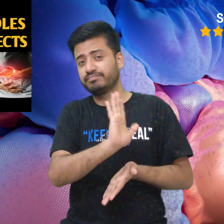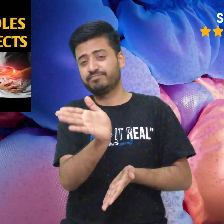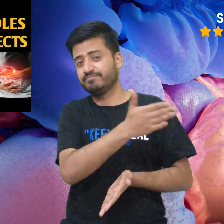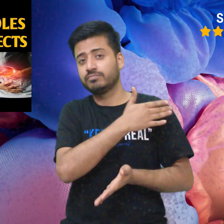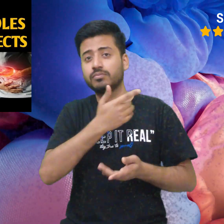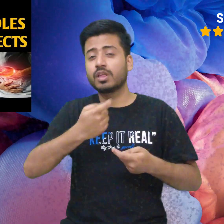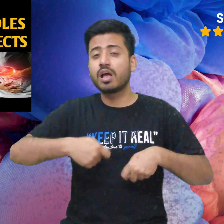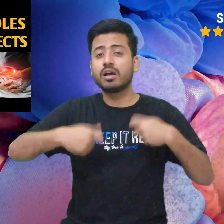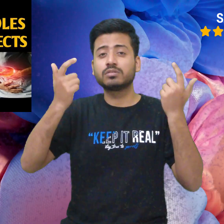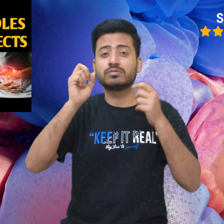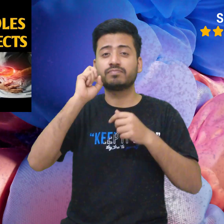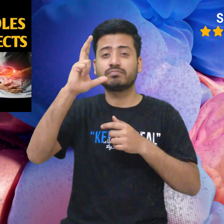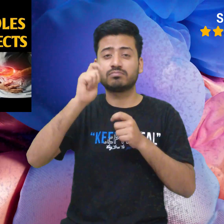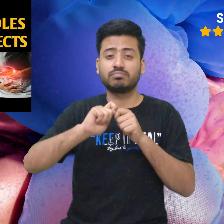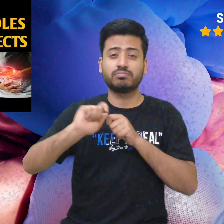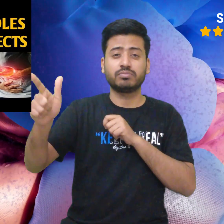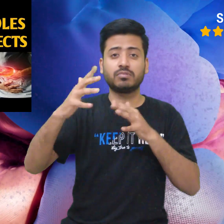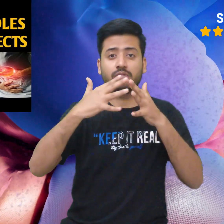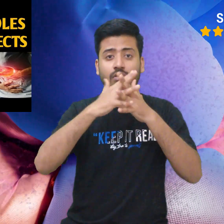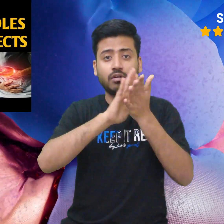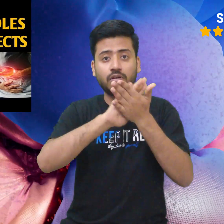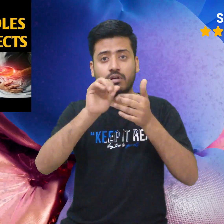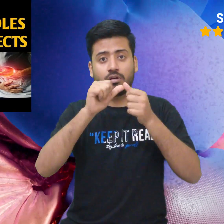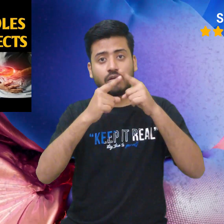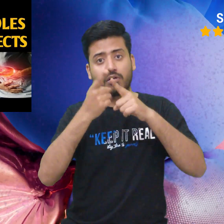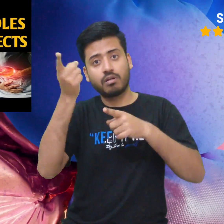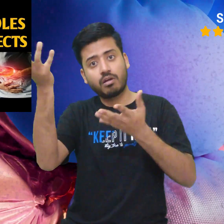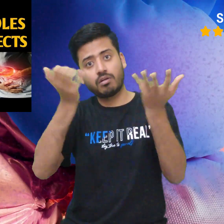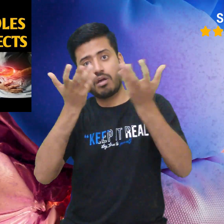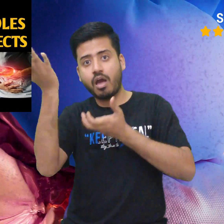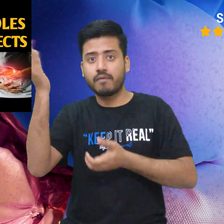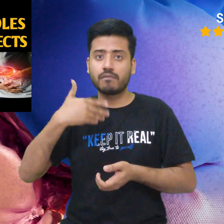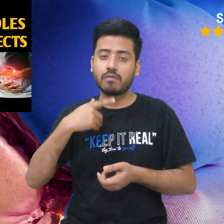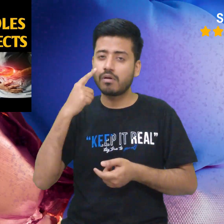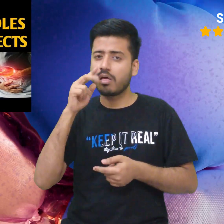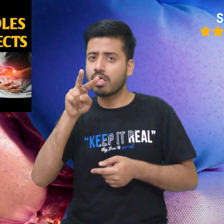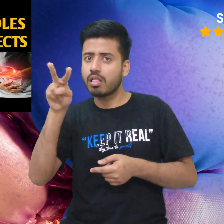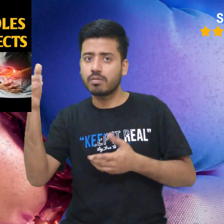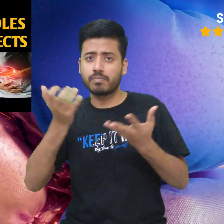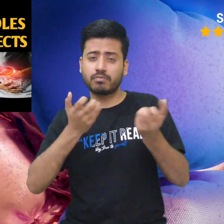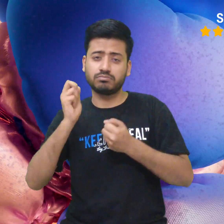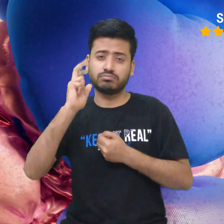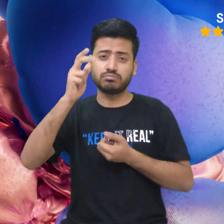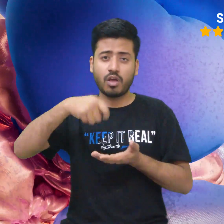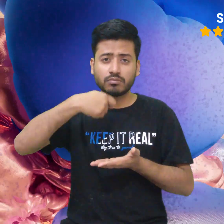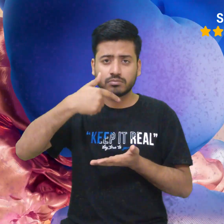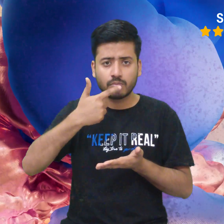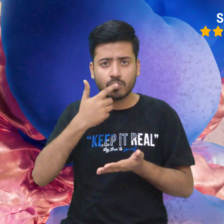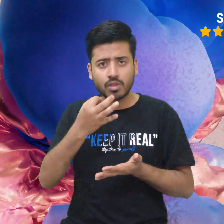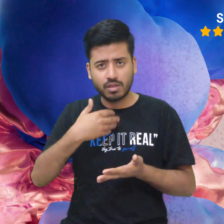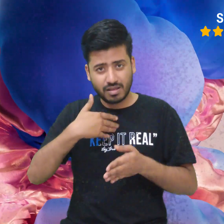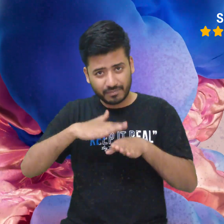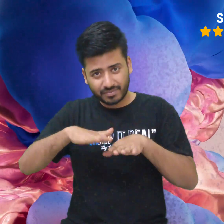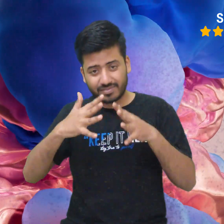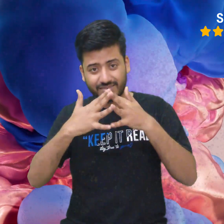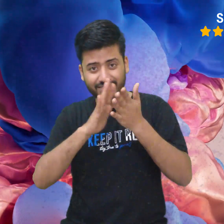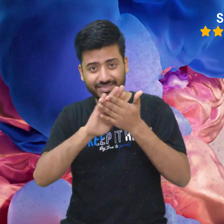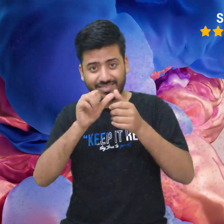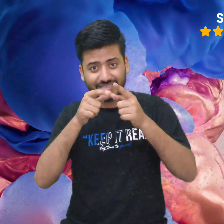risk of kidney stones. While enjoying ramen noodles, think about reducing your salt intake by using low-sodium varieties or just